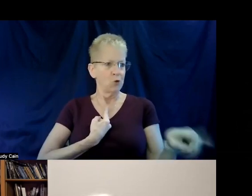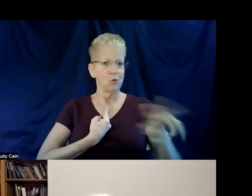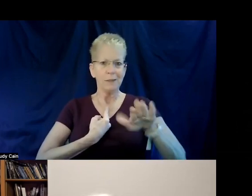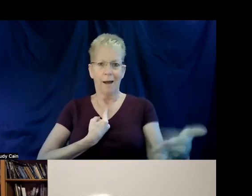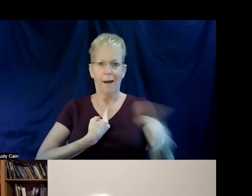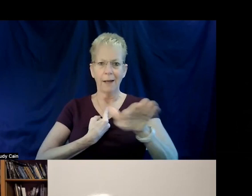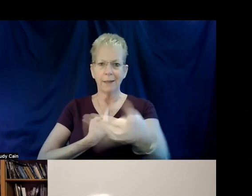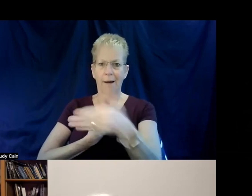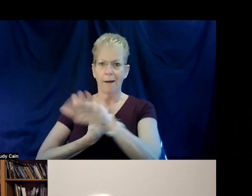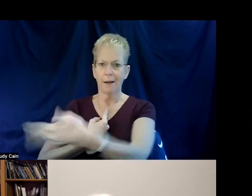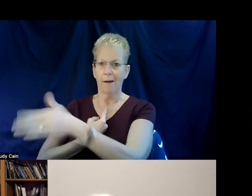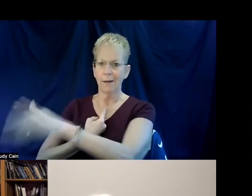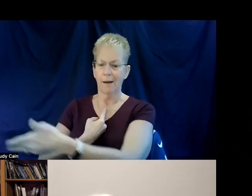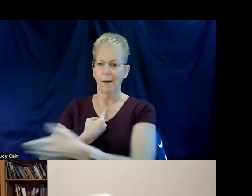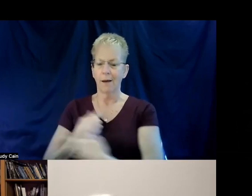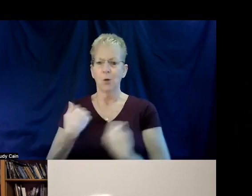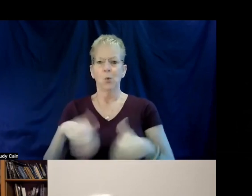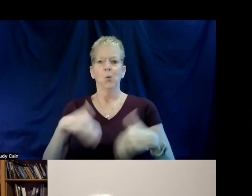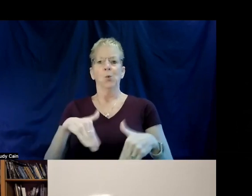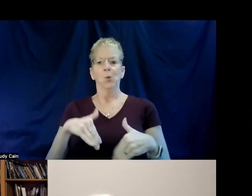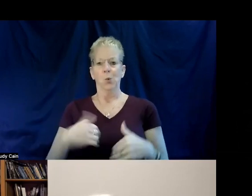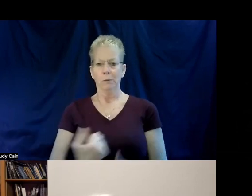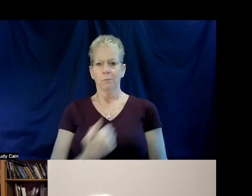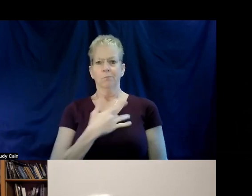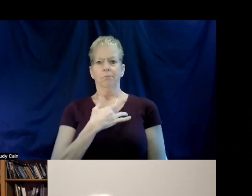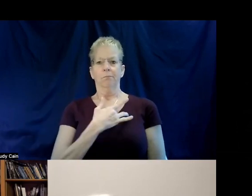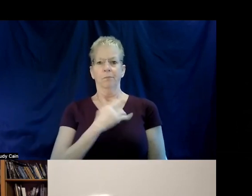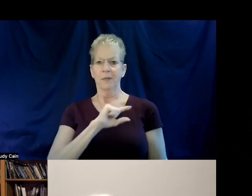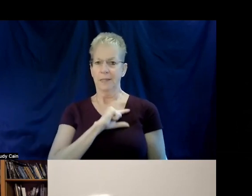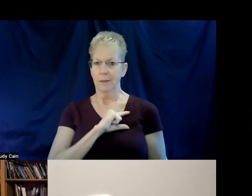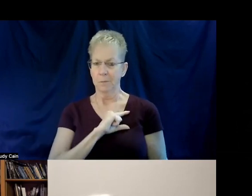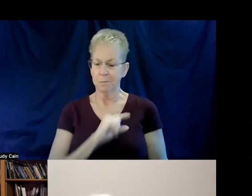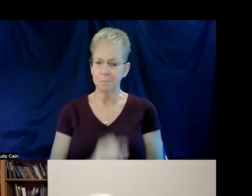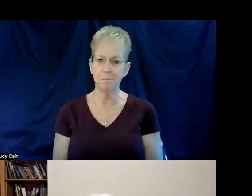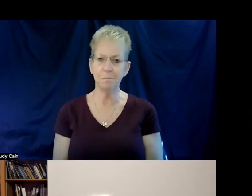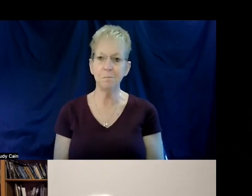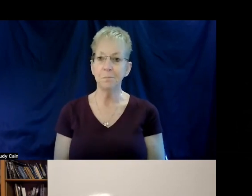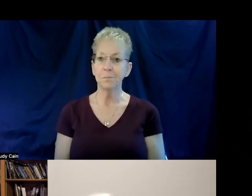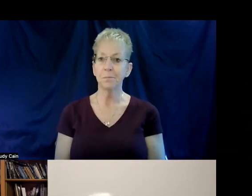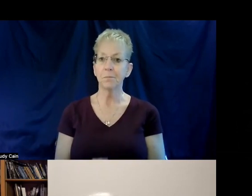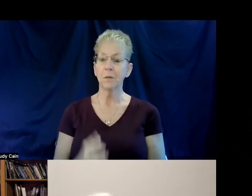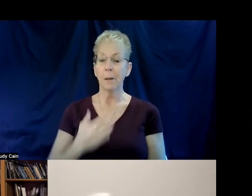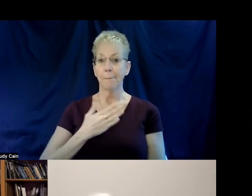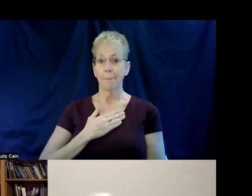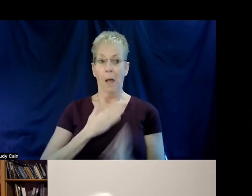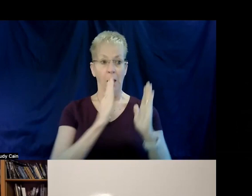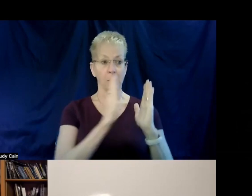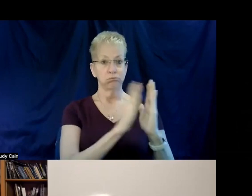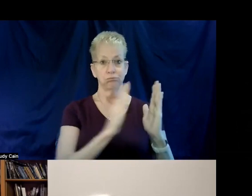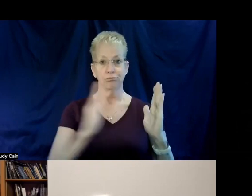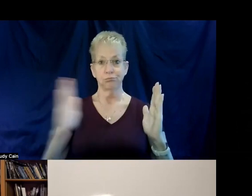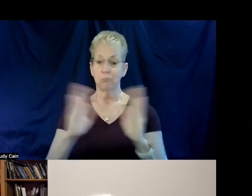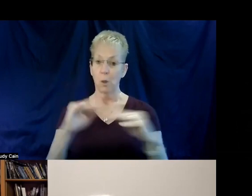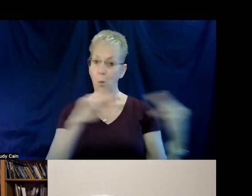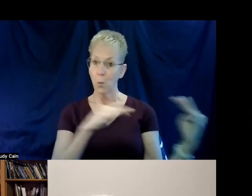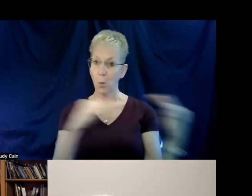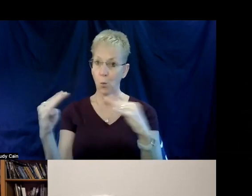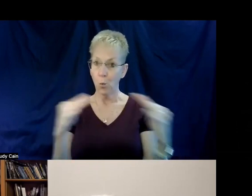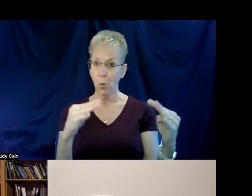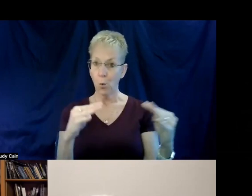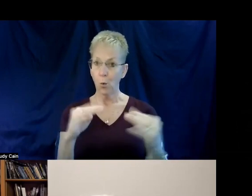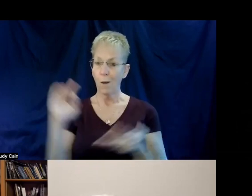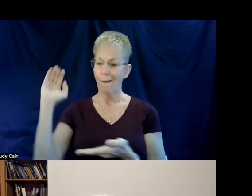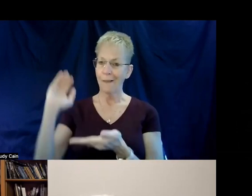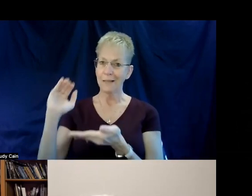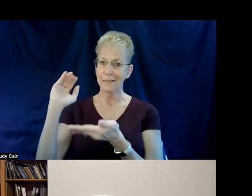It's interesting now at this point in my chronology of the war that there's less and less for